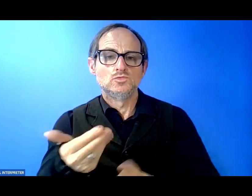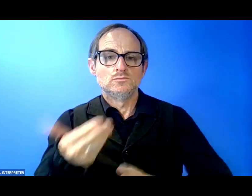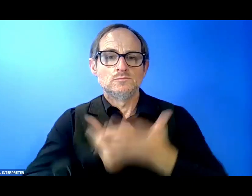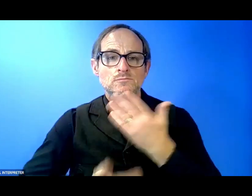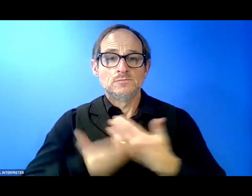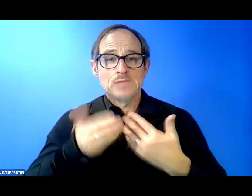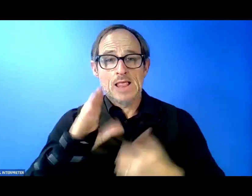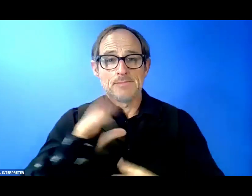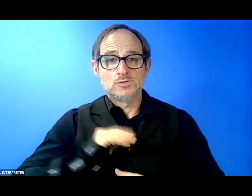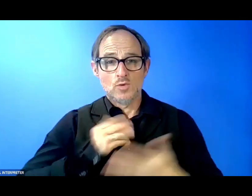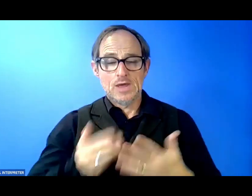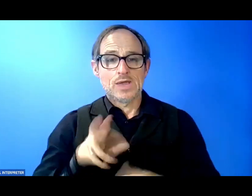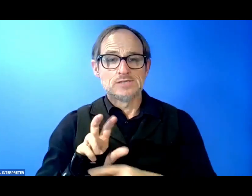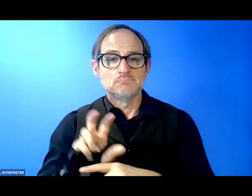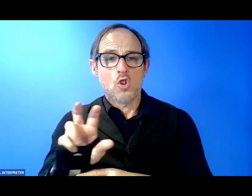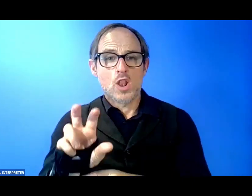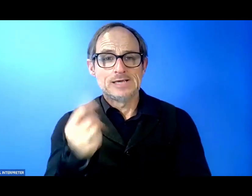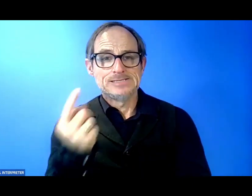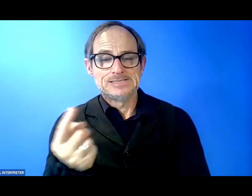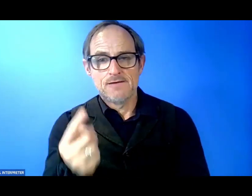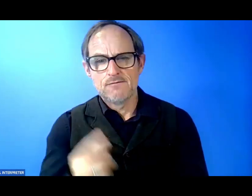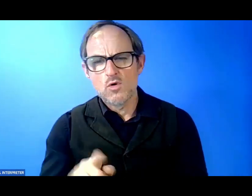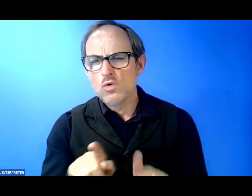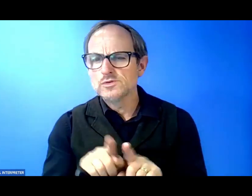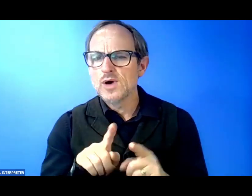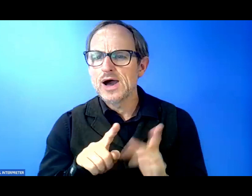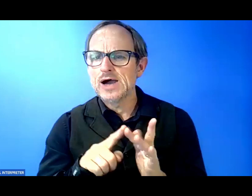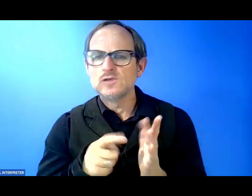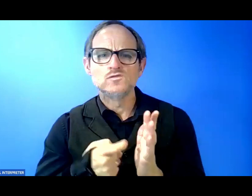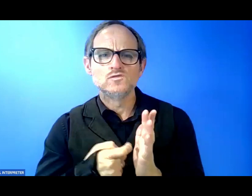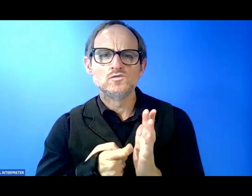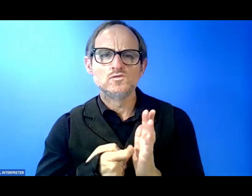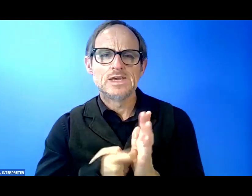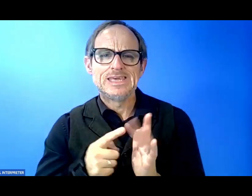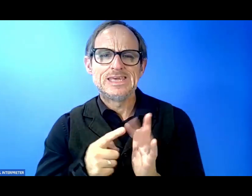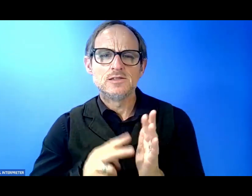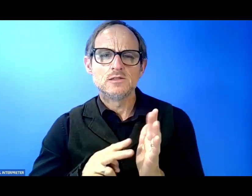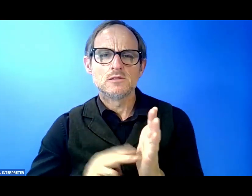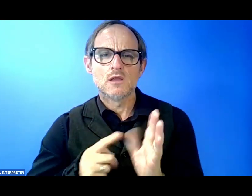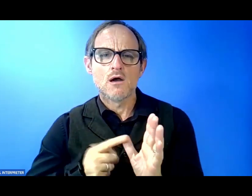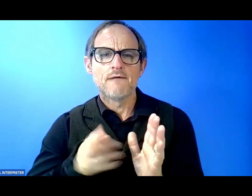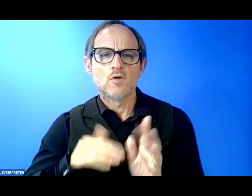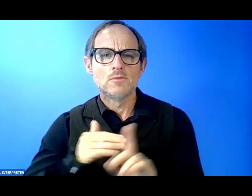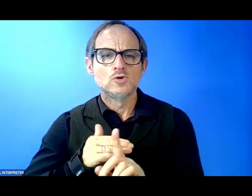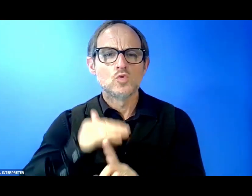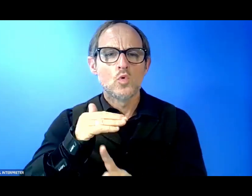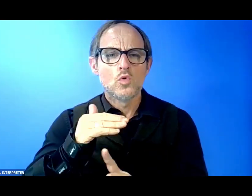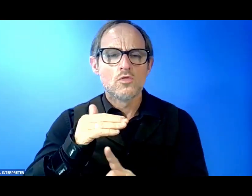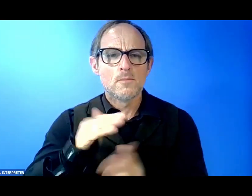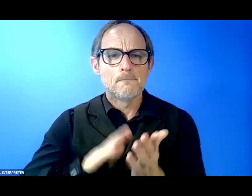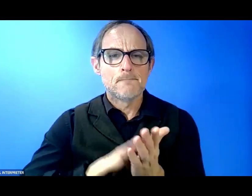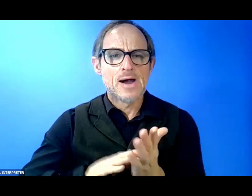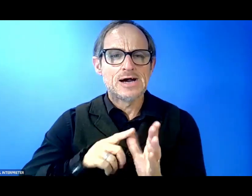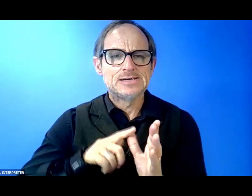And we also wonder whether Irina is here from North Macedonia. So is anyone here from Mexico City or